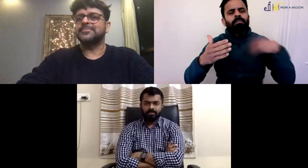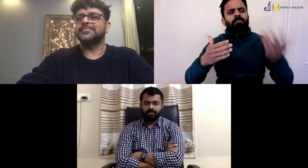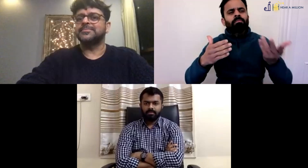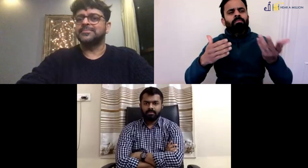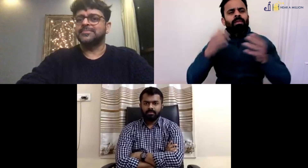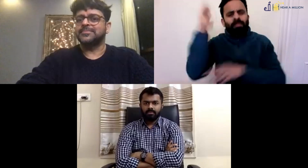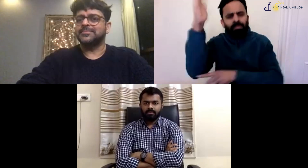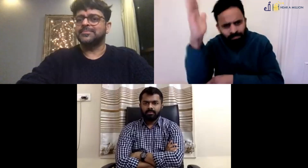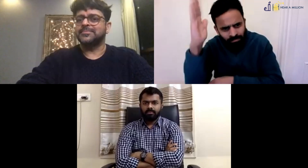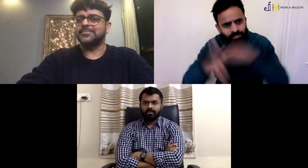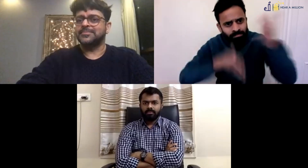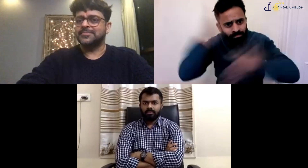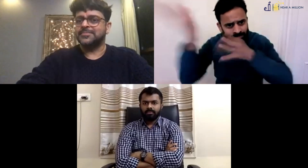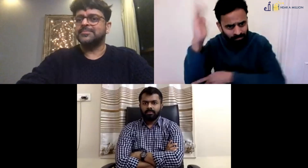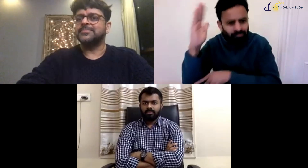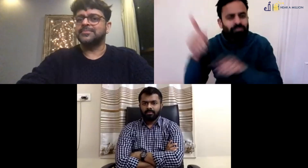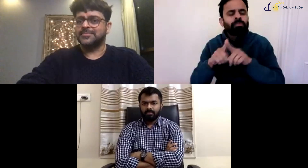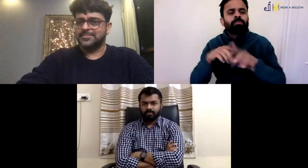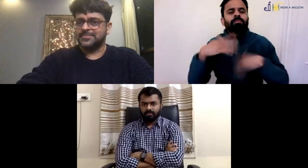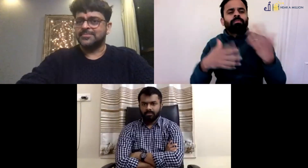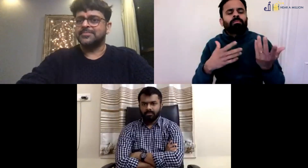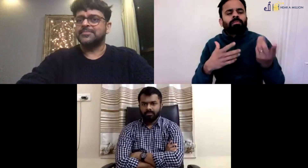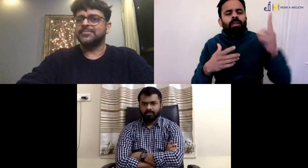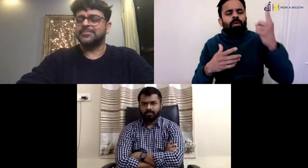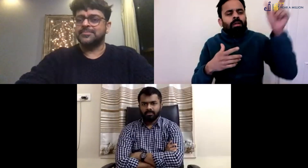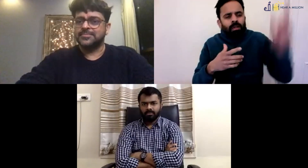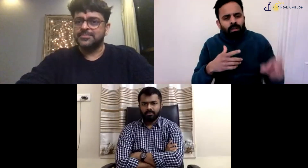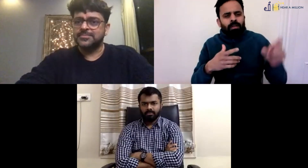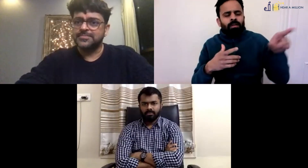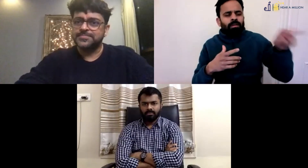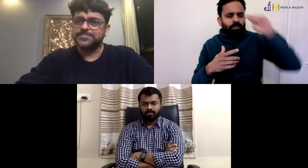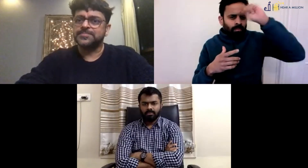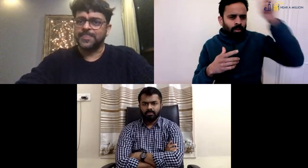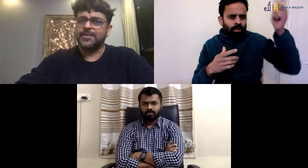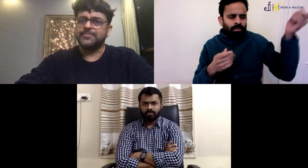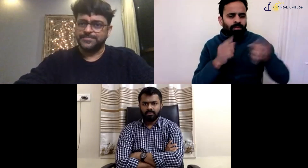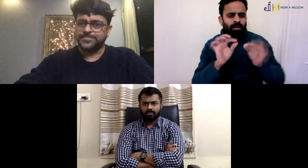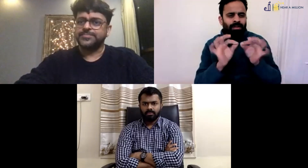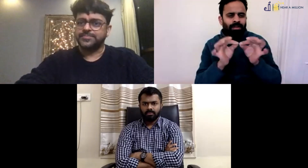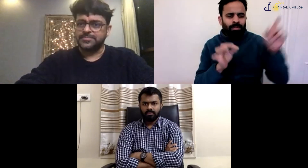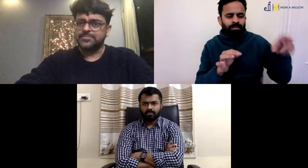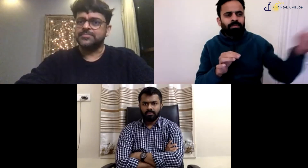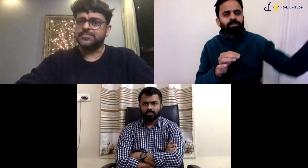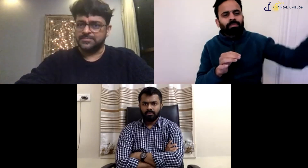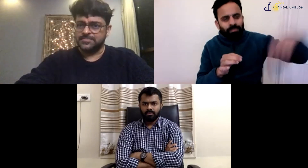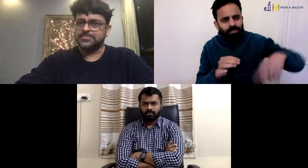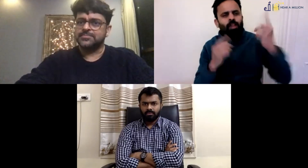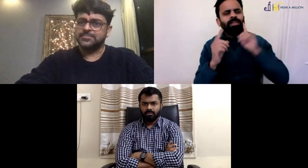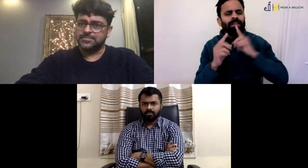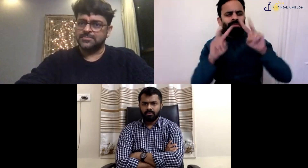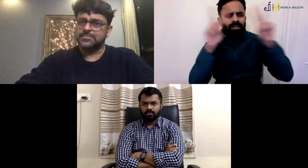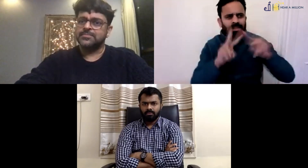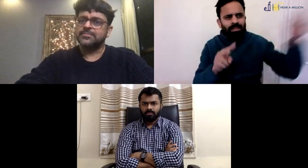more, reflect more, be it, seminars, or there's this person,